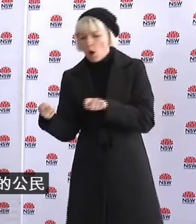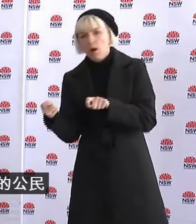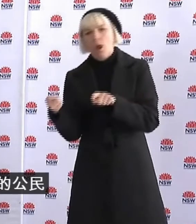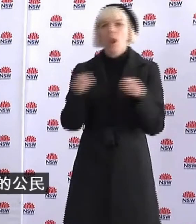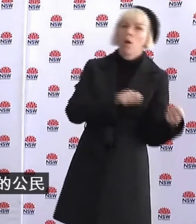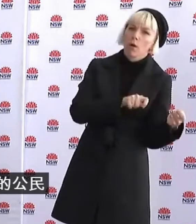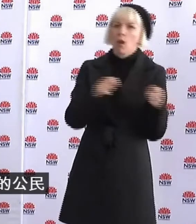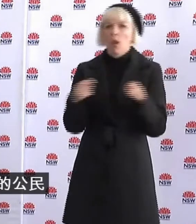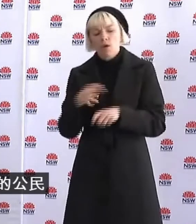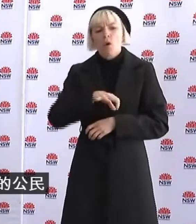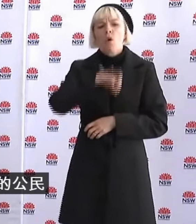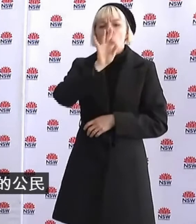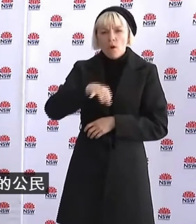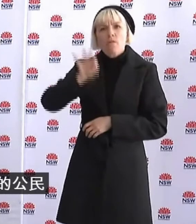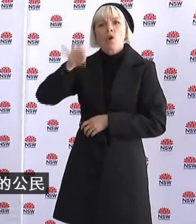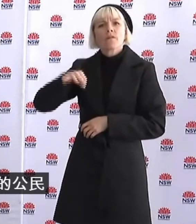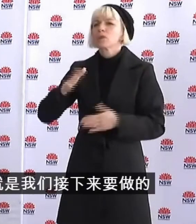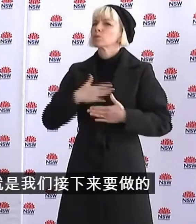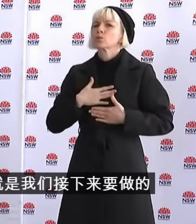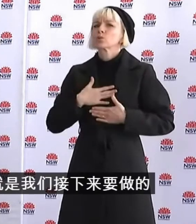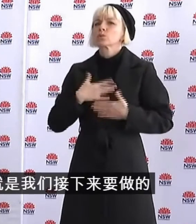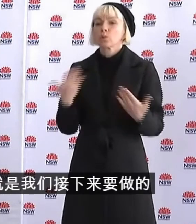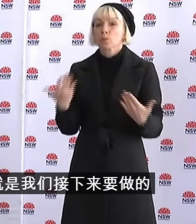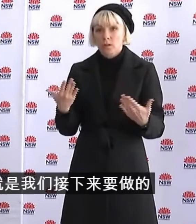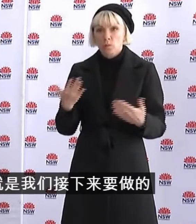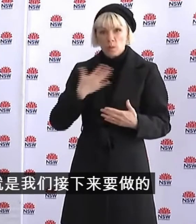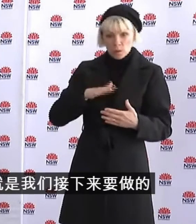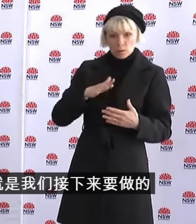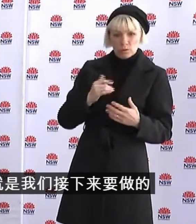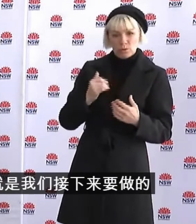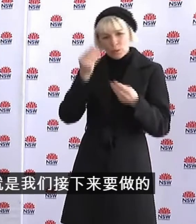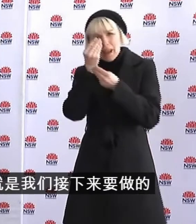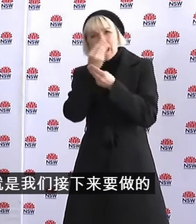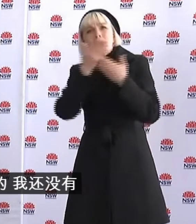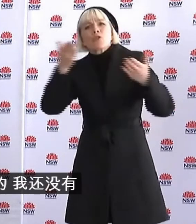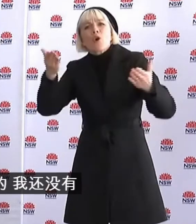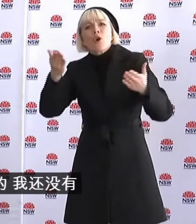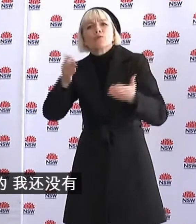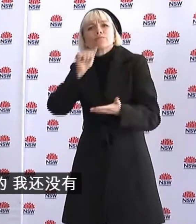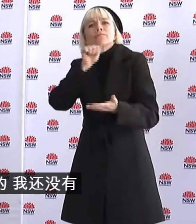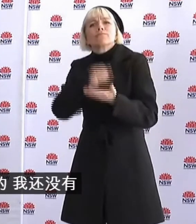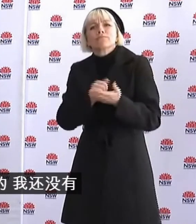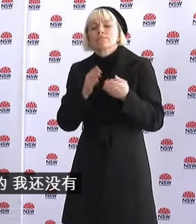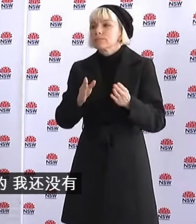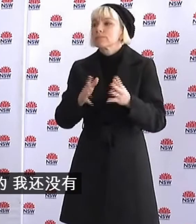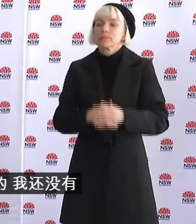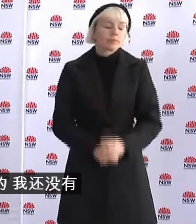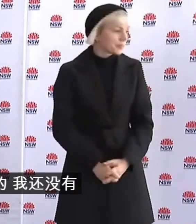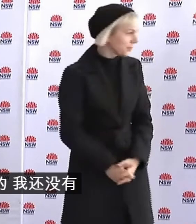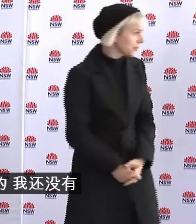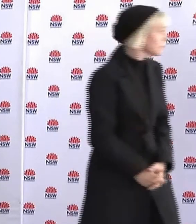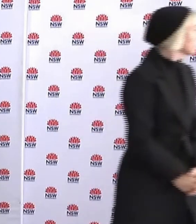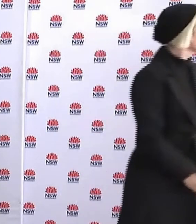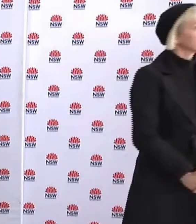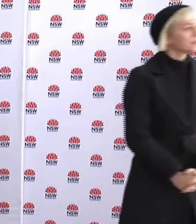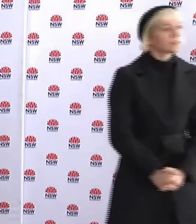That's not something we want for our citizens. We want to provide our citizens with certainty, and that's what we'll do next week. Yesterday you said some low risk.